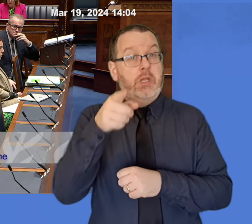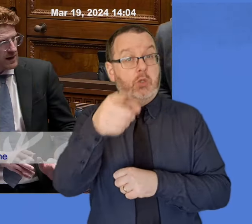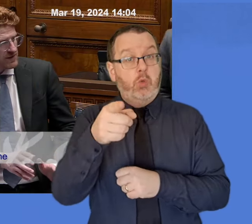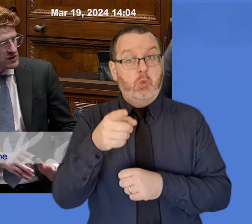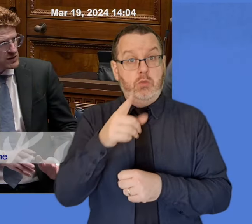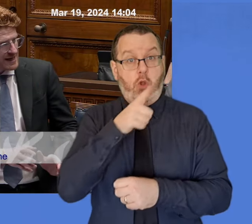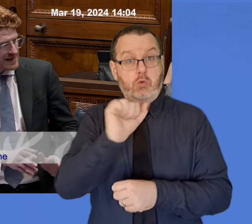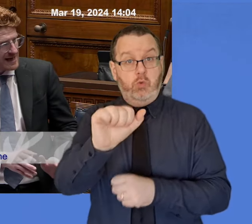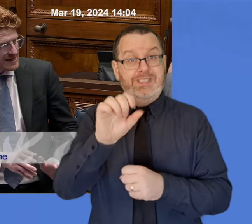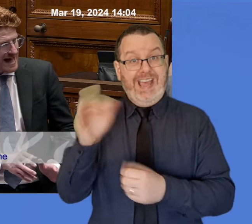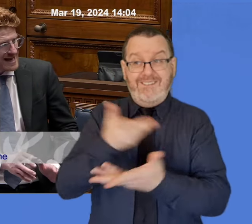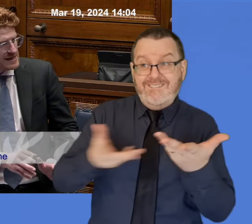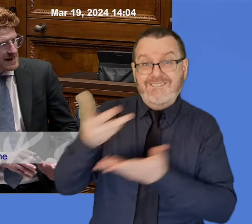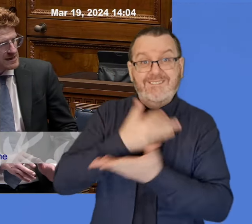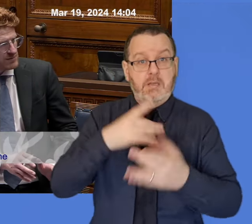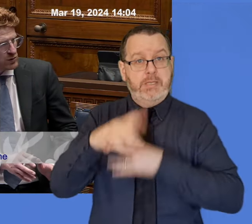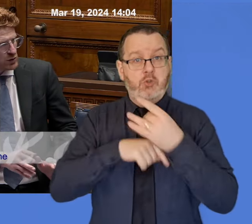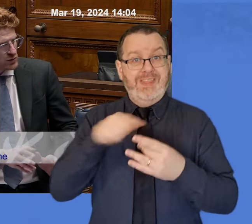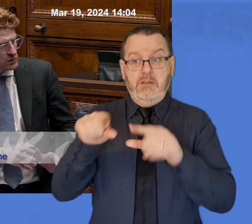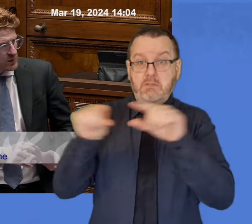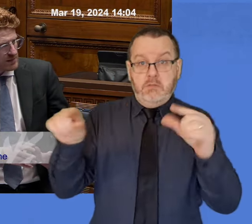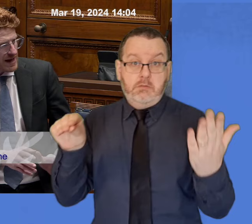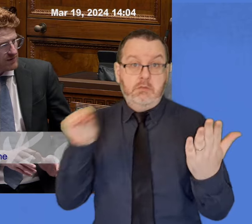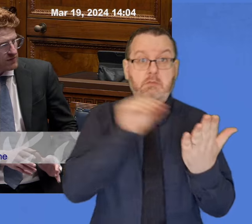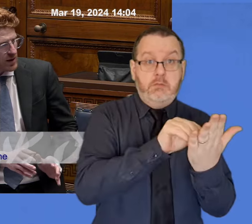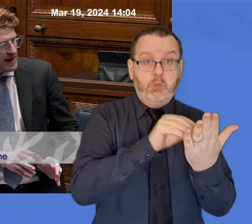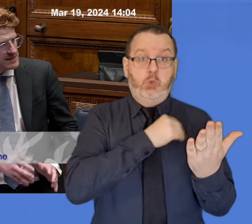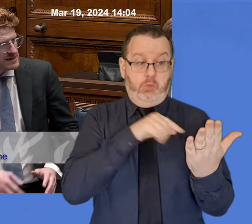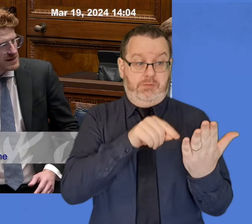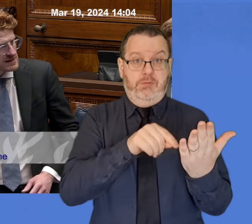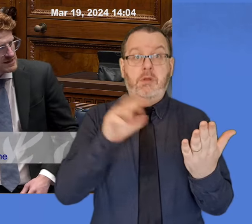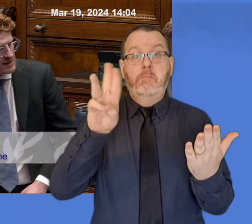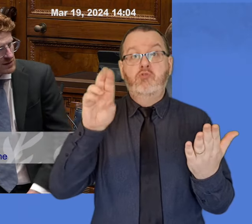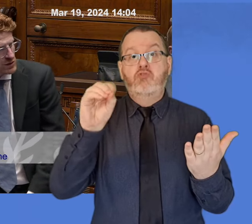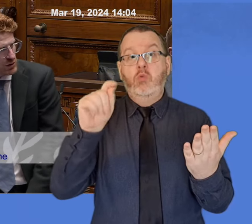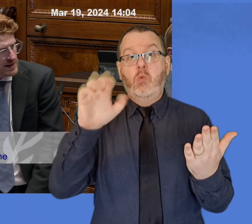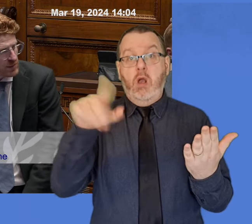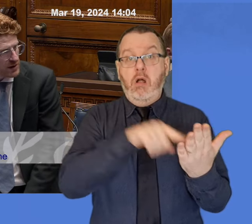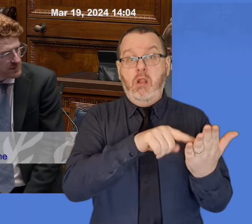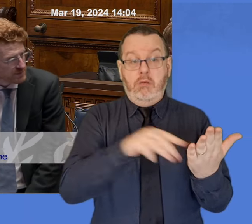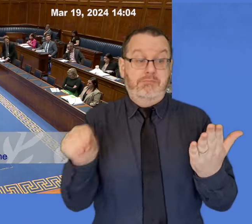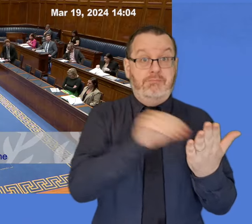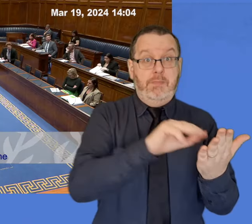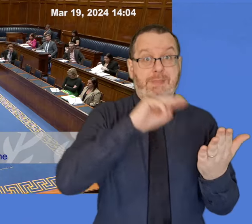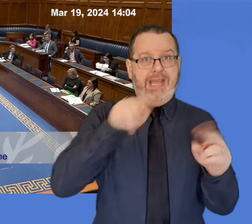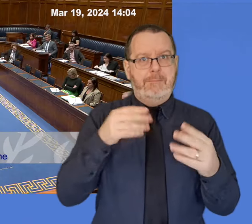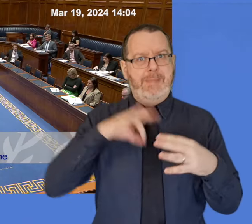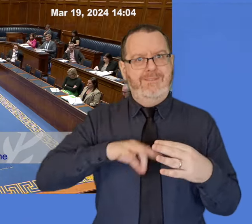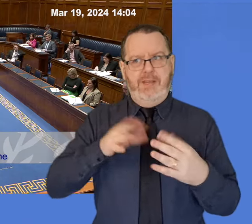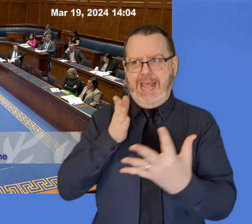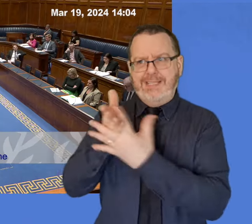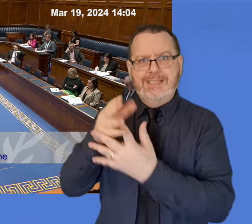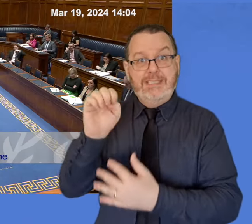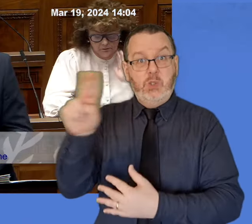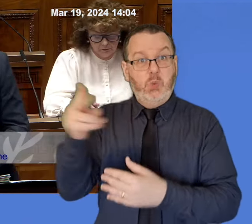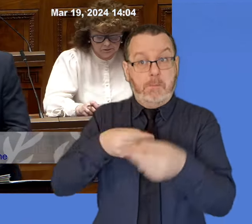your officials getting that added into the protocol so that we can benefit from our access to the single European market? Minister. Well,